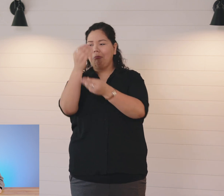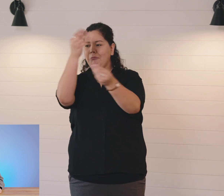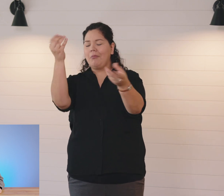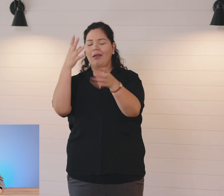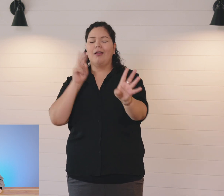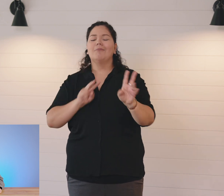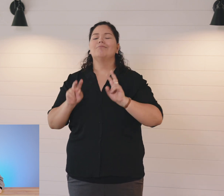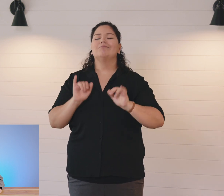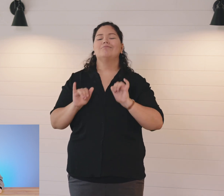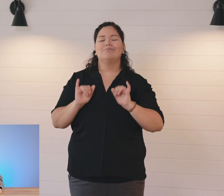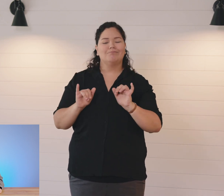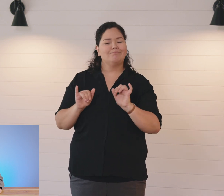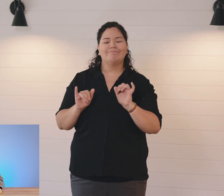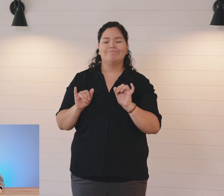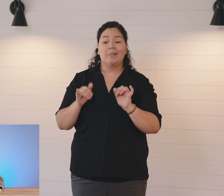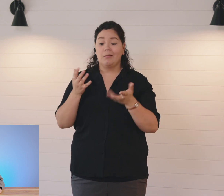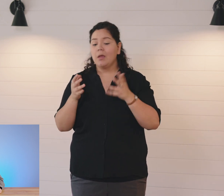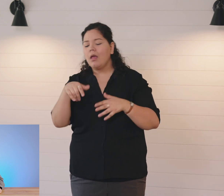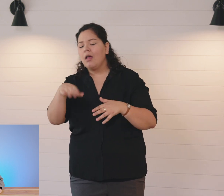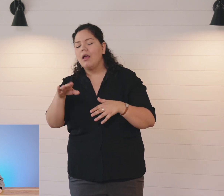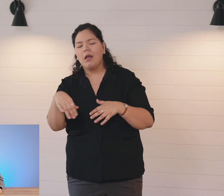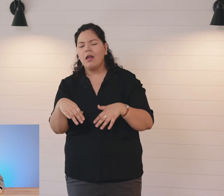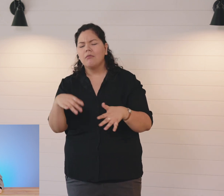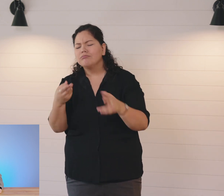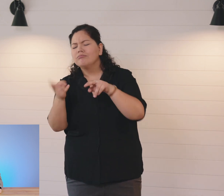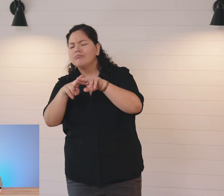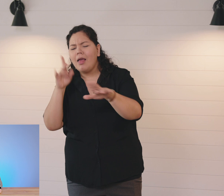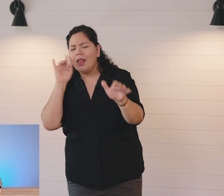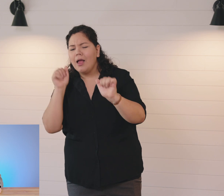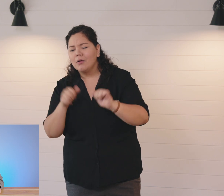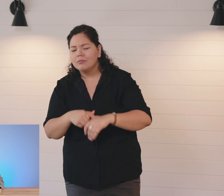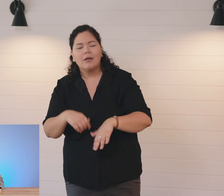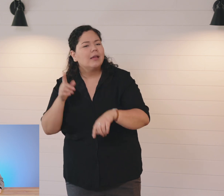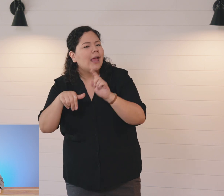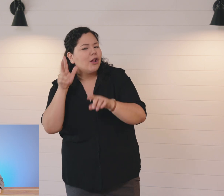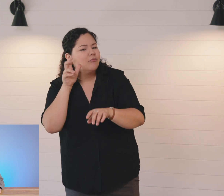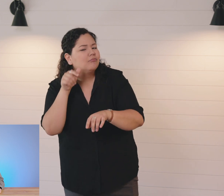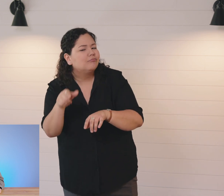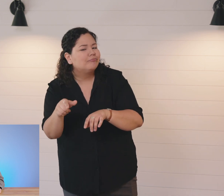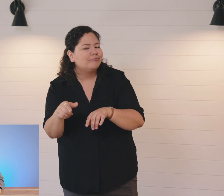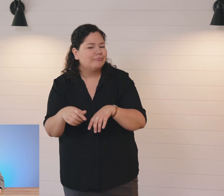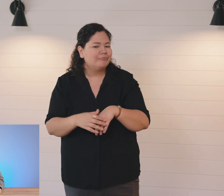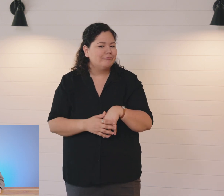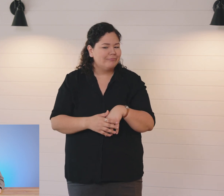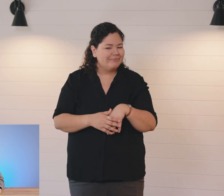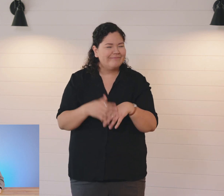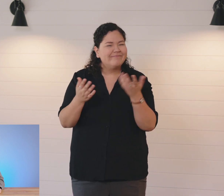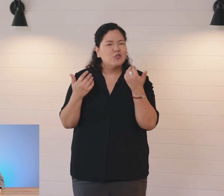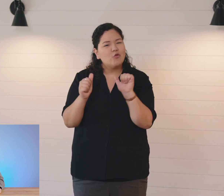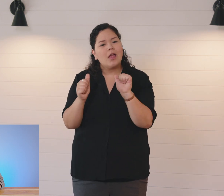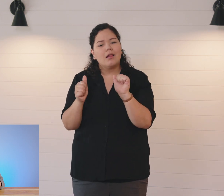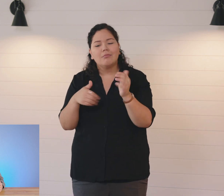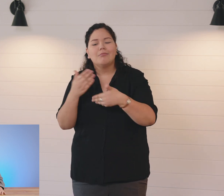can't help but think that Haman might be not announcing it quite as loudly as he would had it been somebody else on the back of the horse. "Here's the one the king